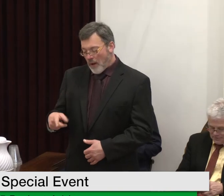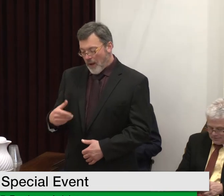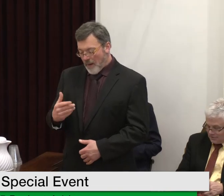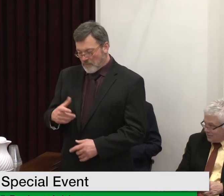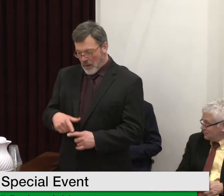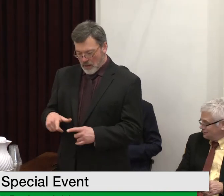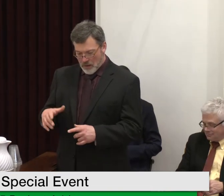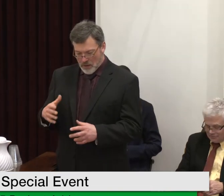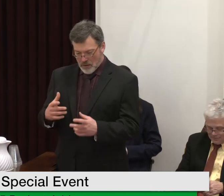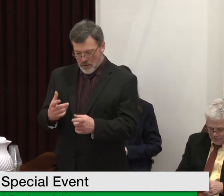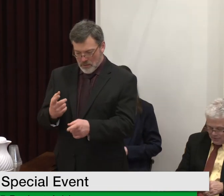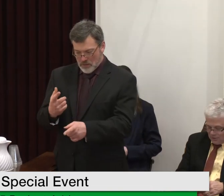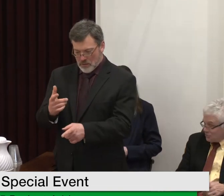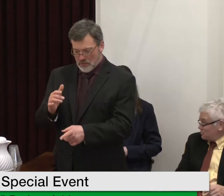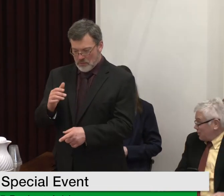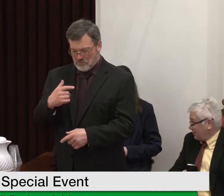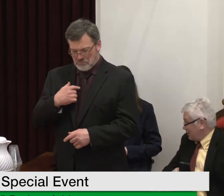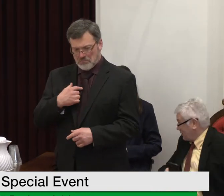e